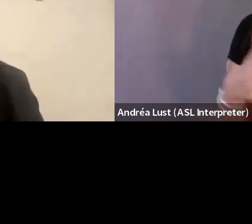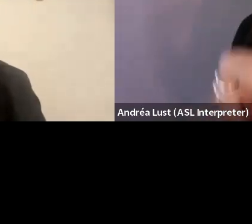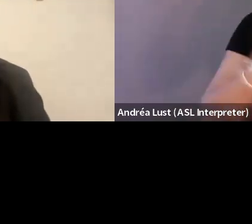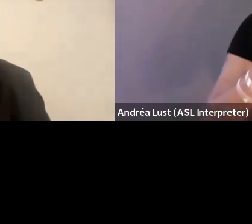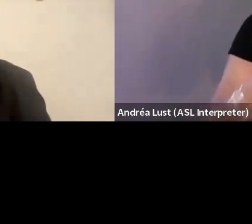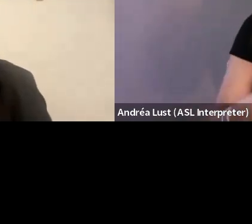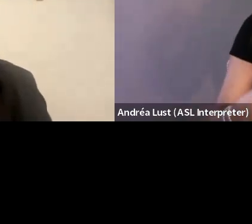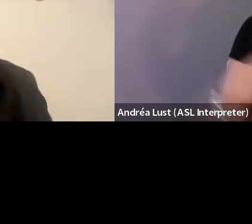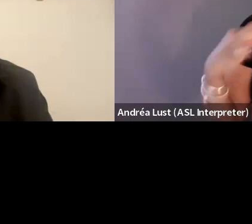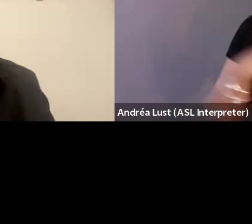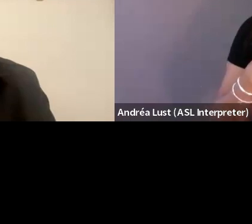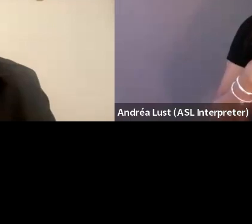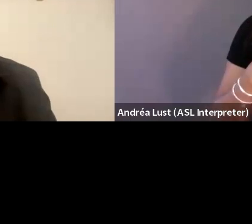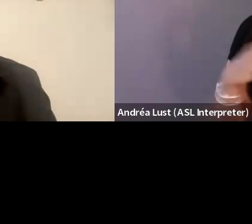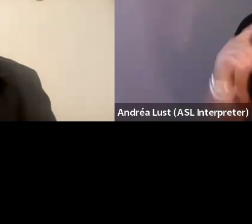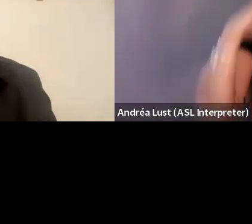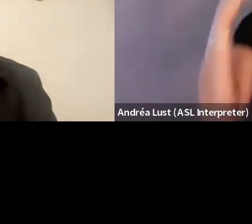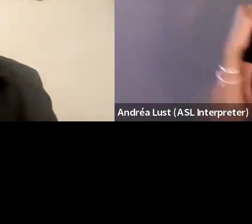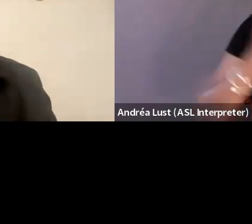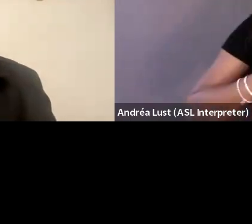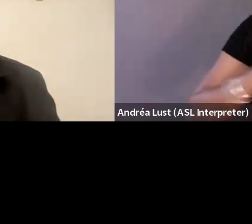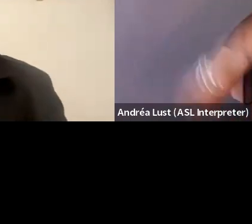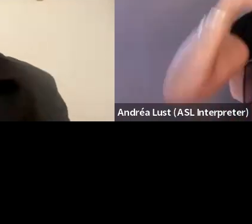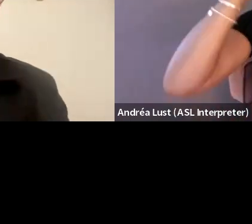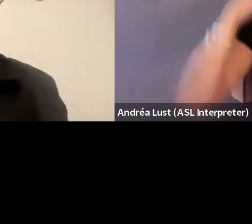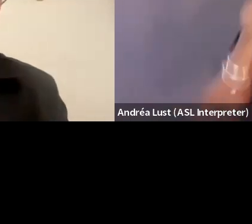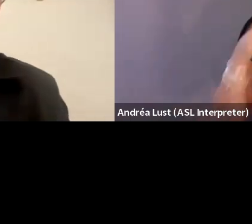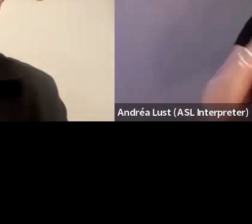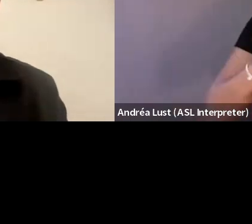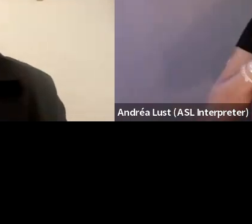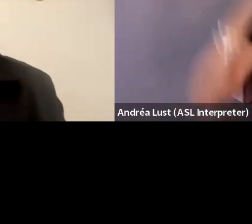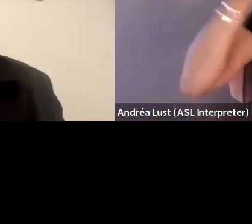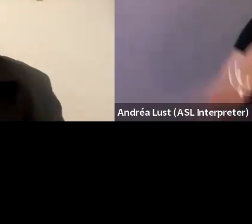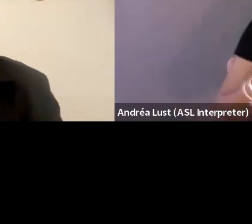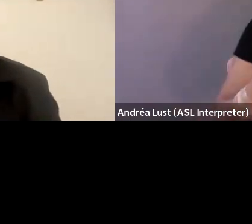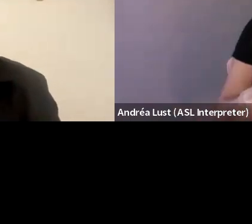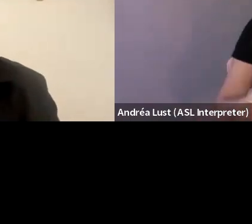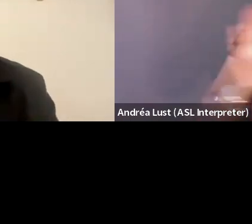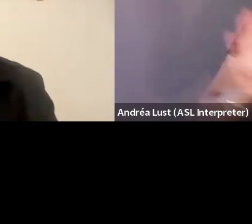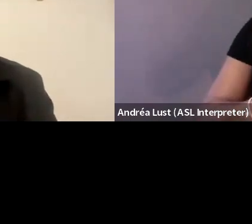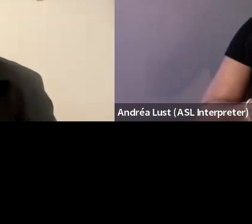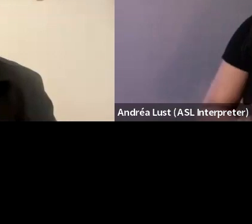shirt, a black jacket, glasses, and standing in front of a white wall.